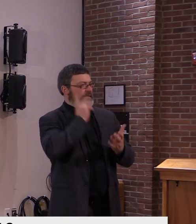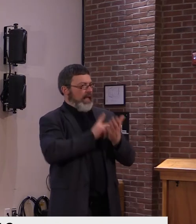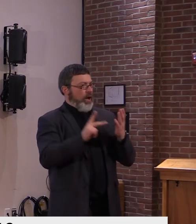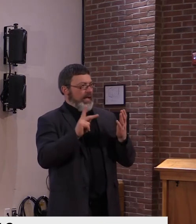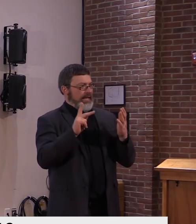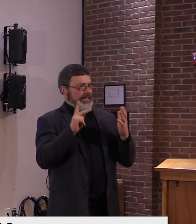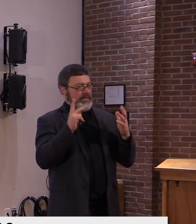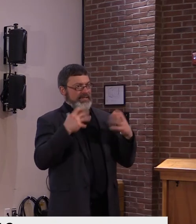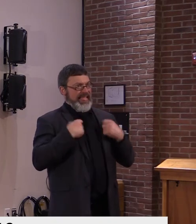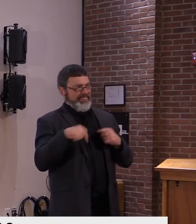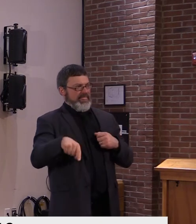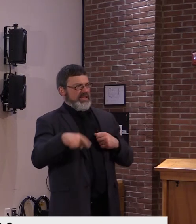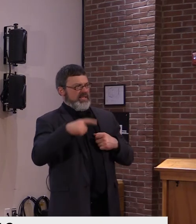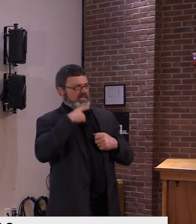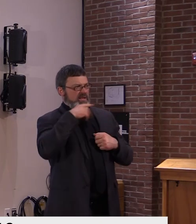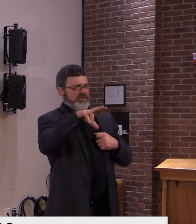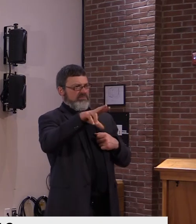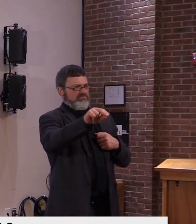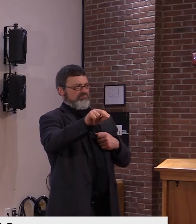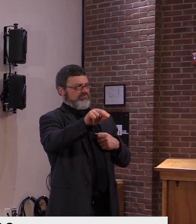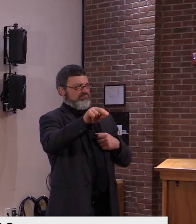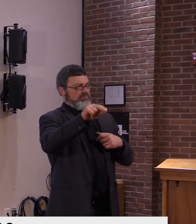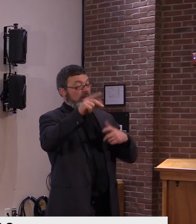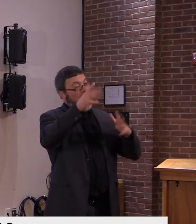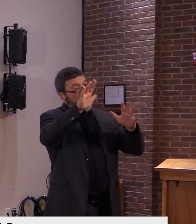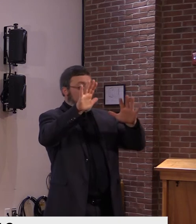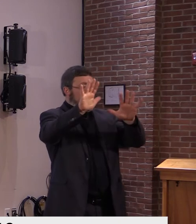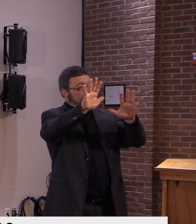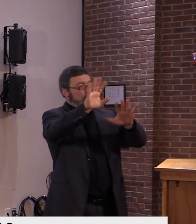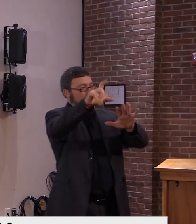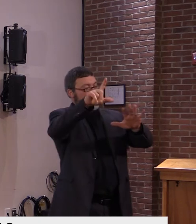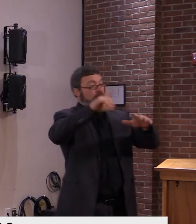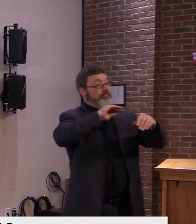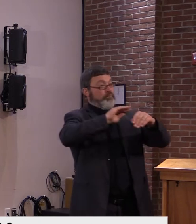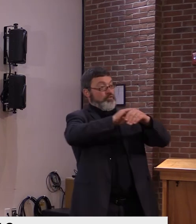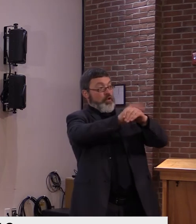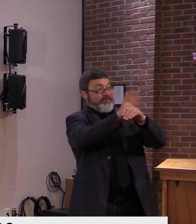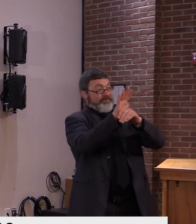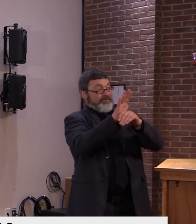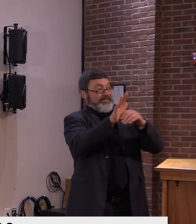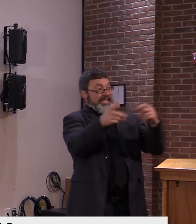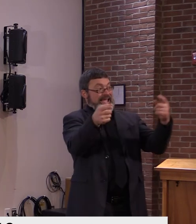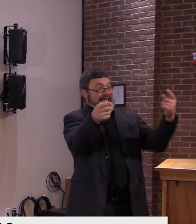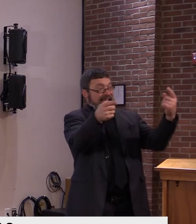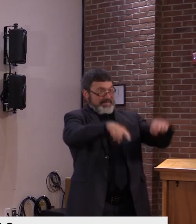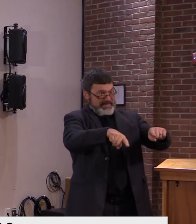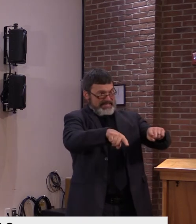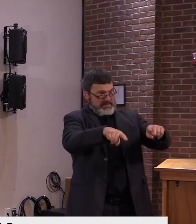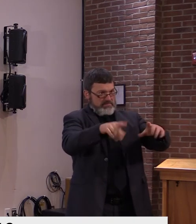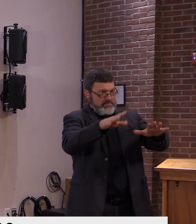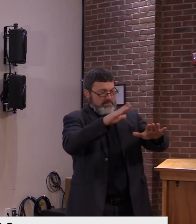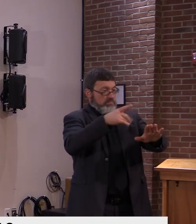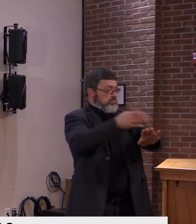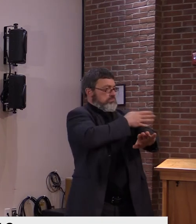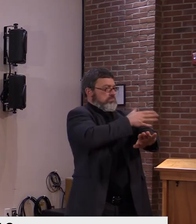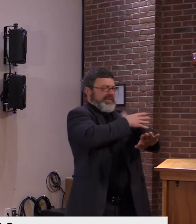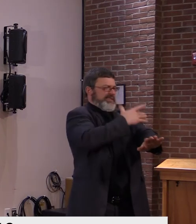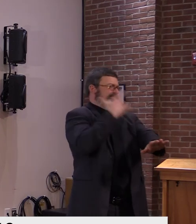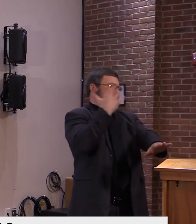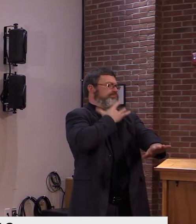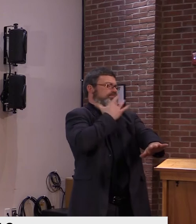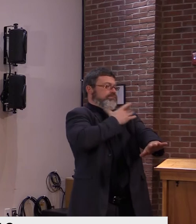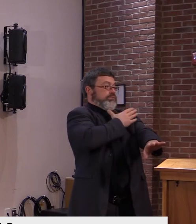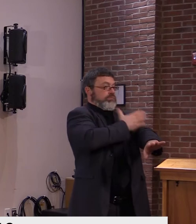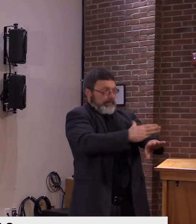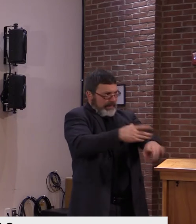staff, because sometimes staff is involved in this. So in order to stabilize it, we